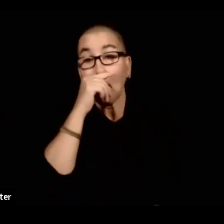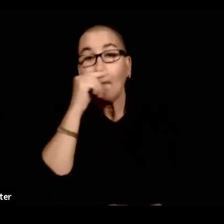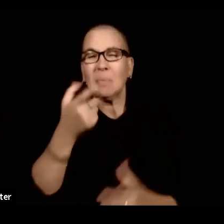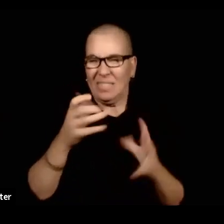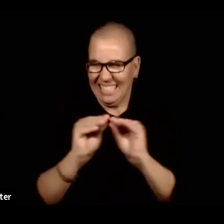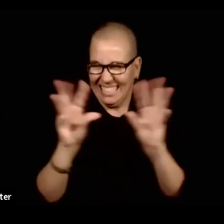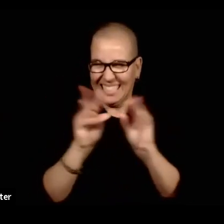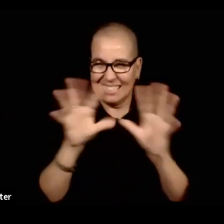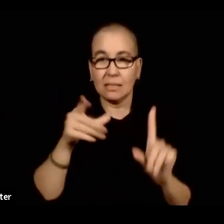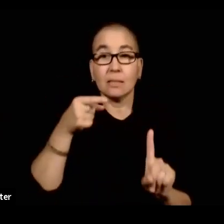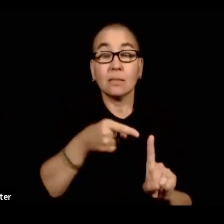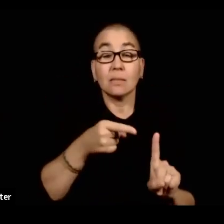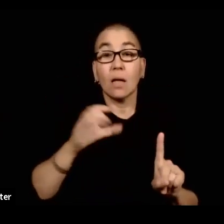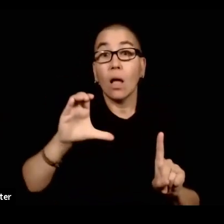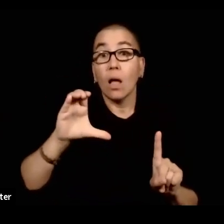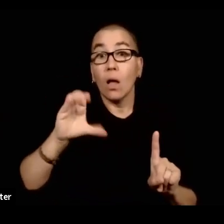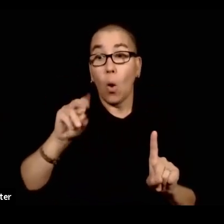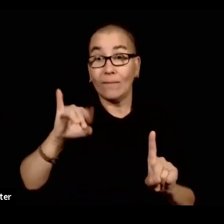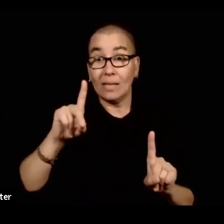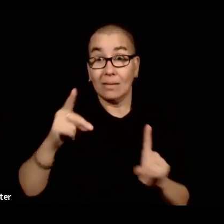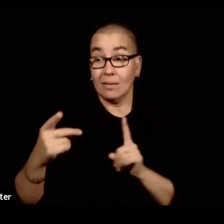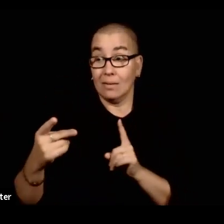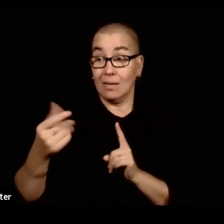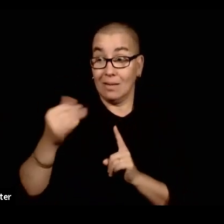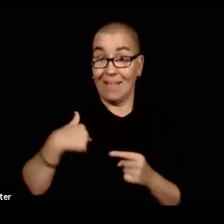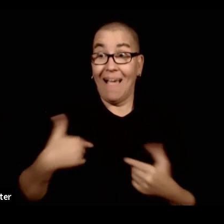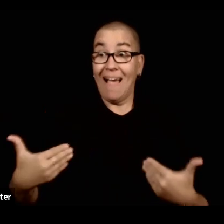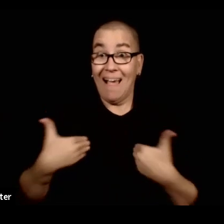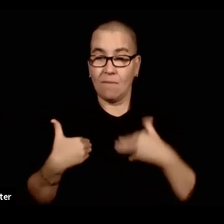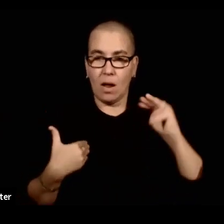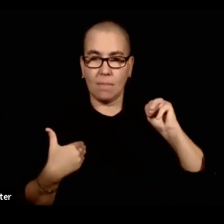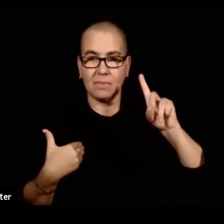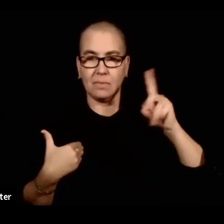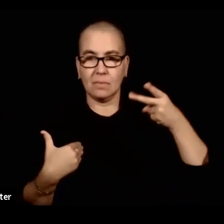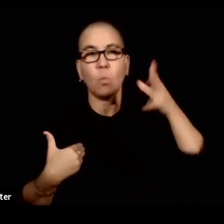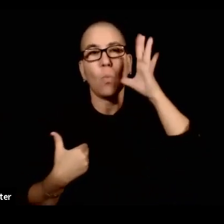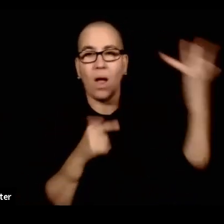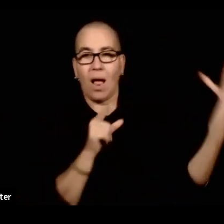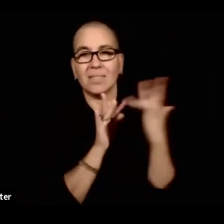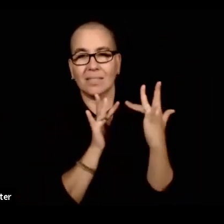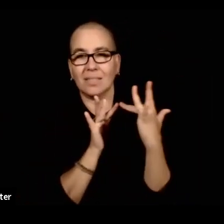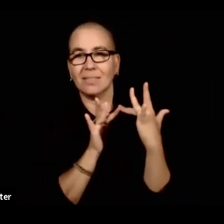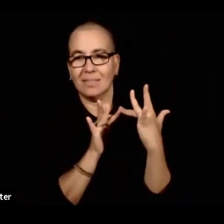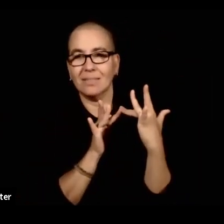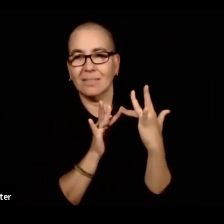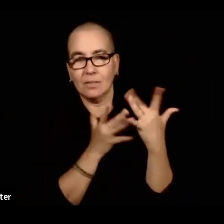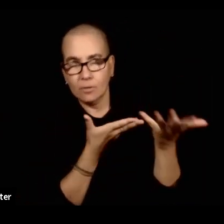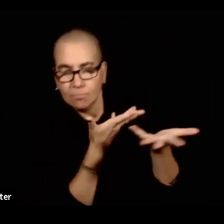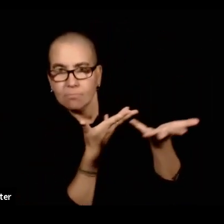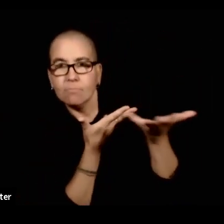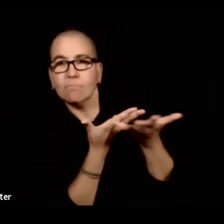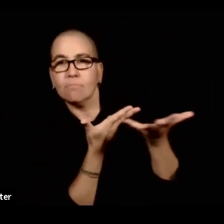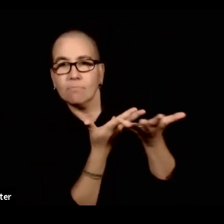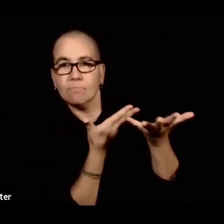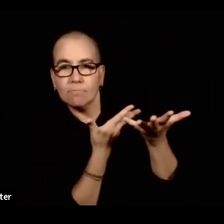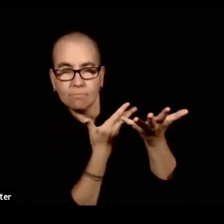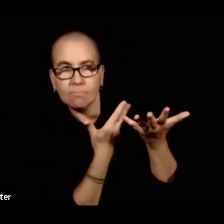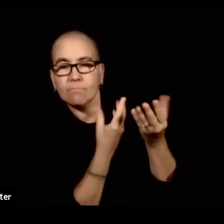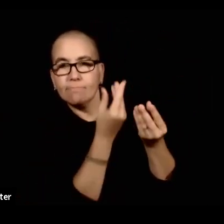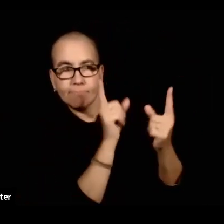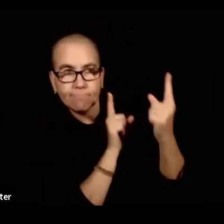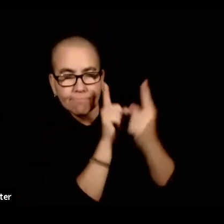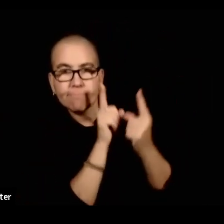is great because you will be you actually know how to reach your contact. I mean, you'll be more likely to have a